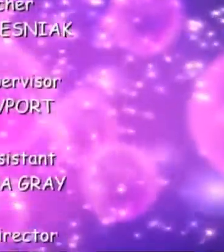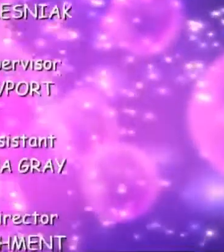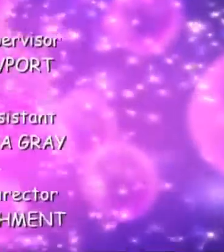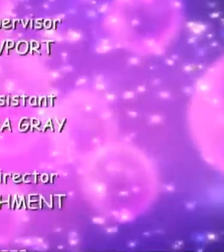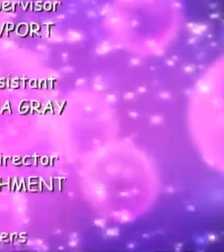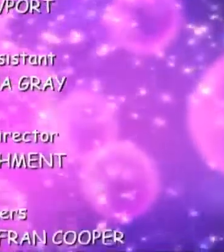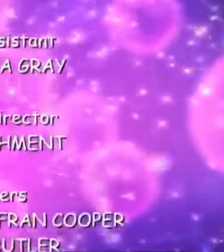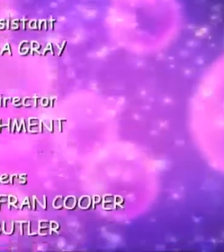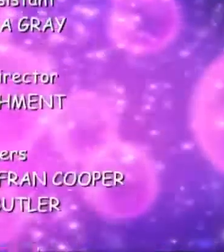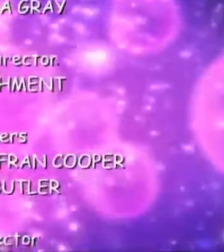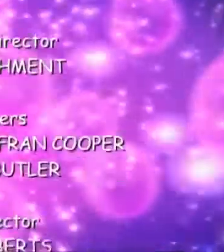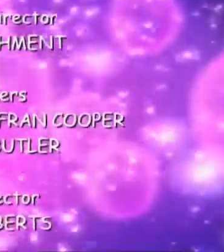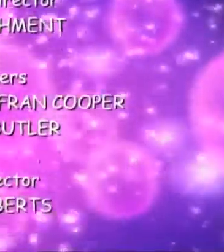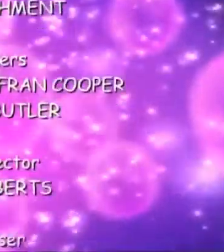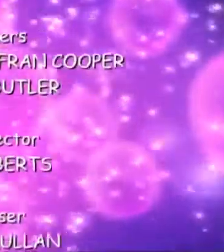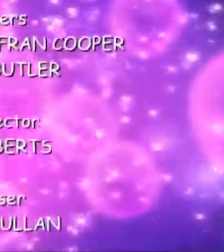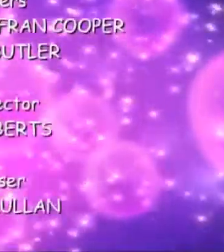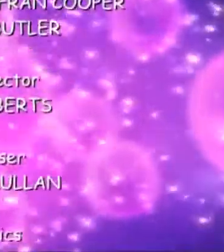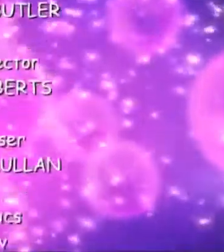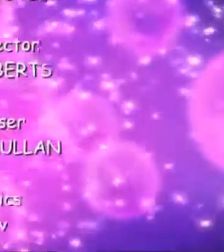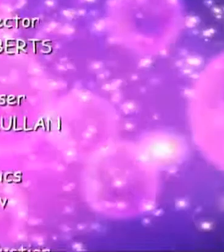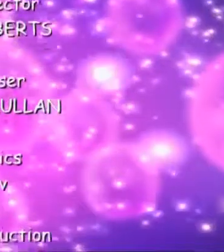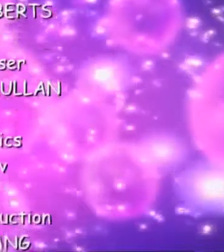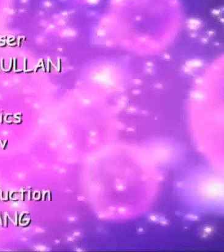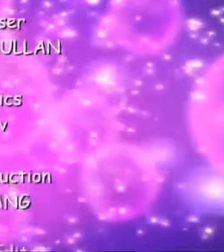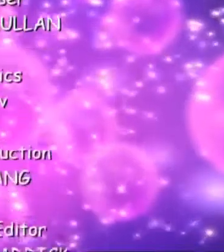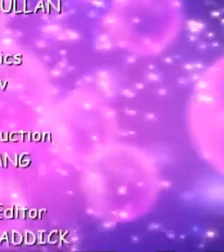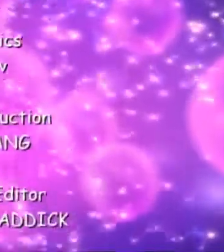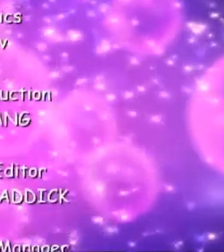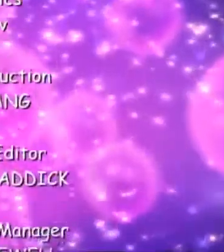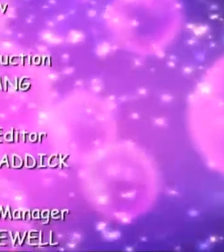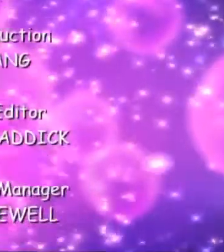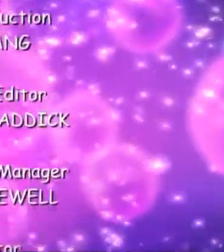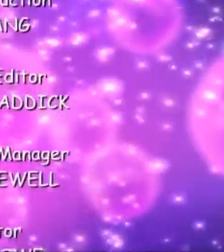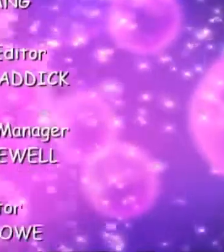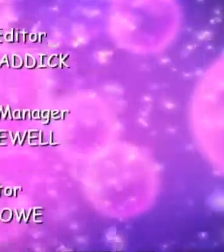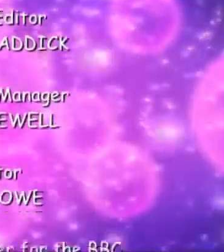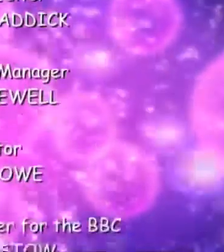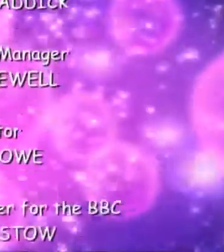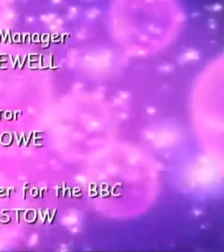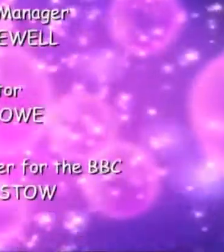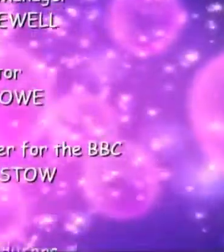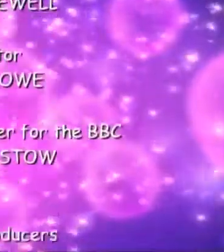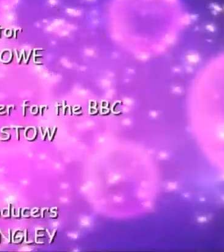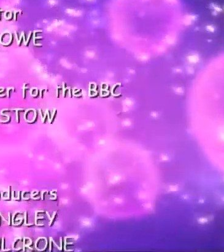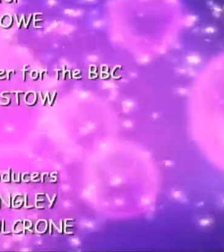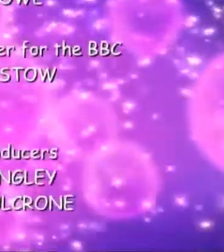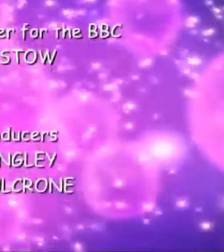Big cook, little cook, we'll cook for everyone.